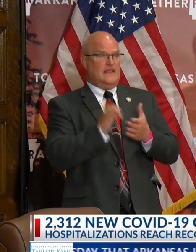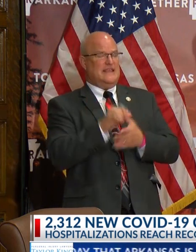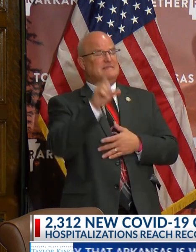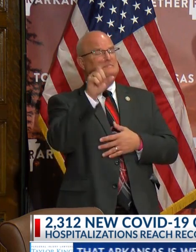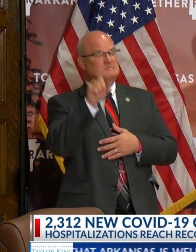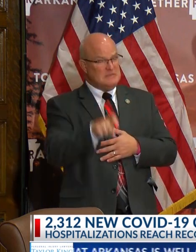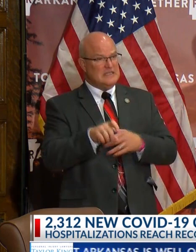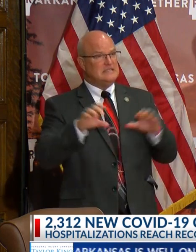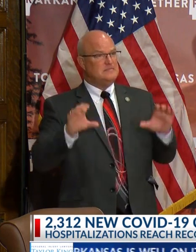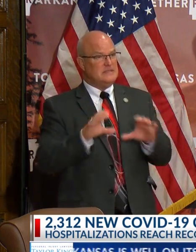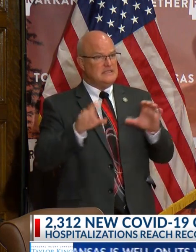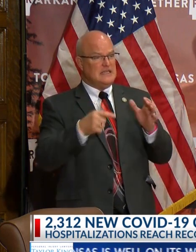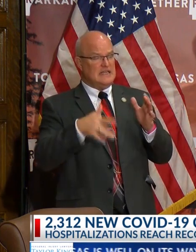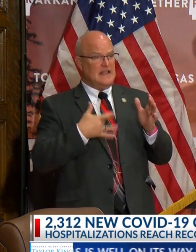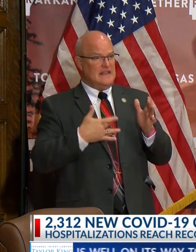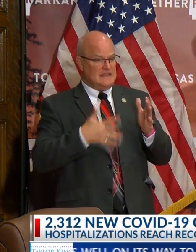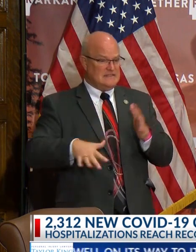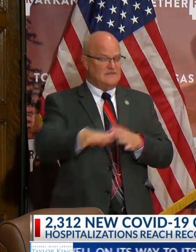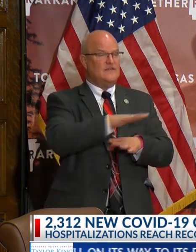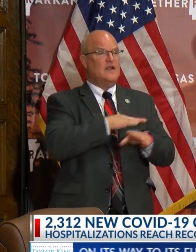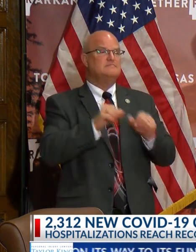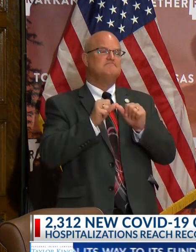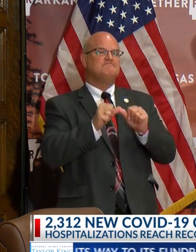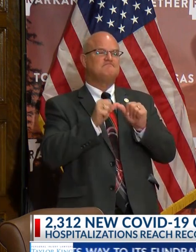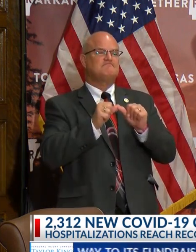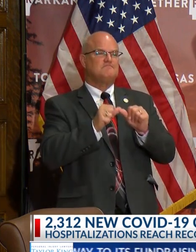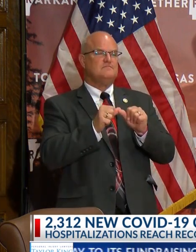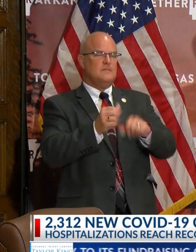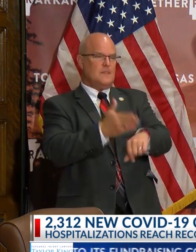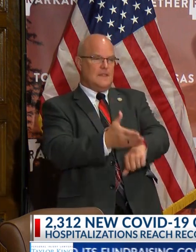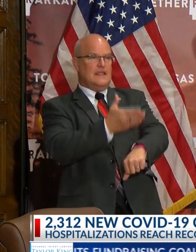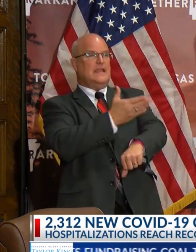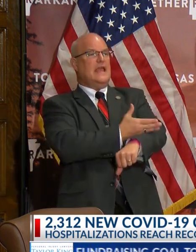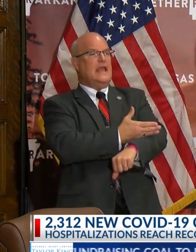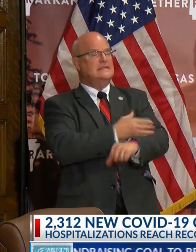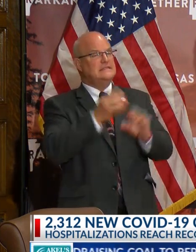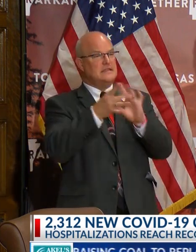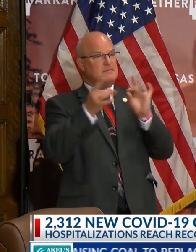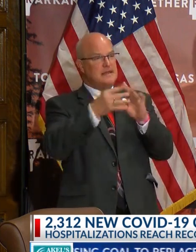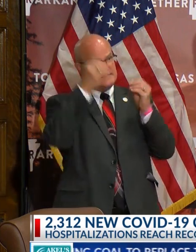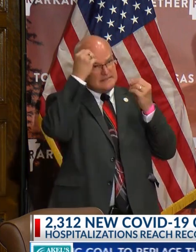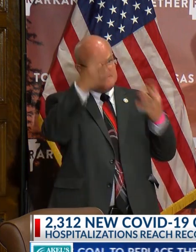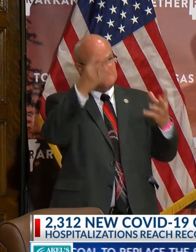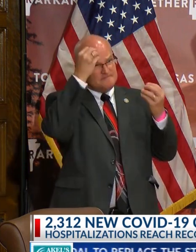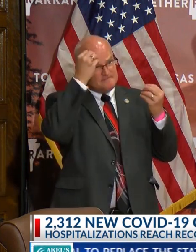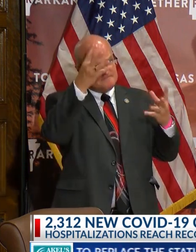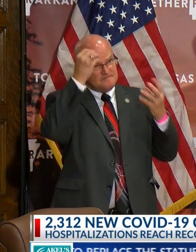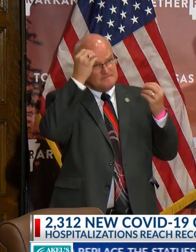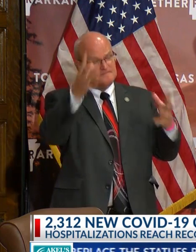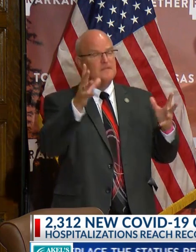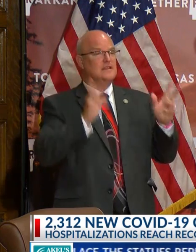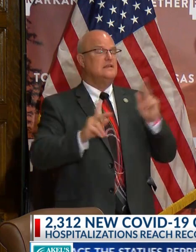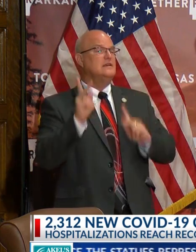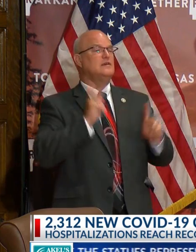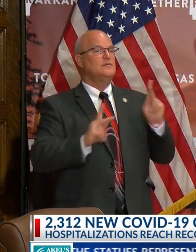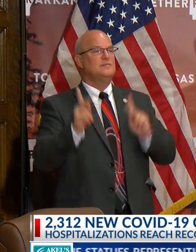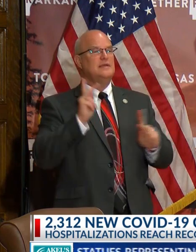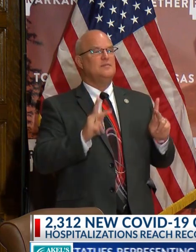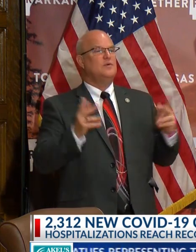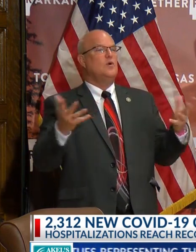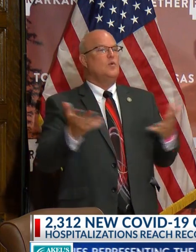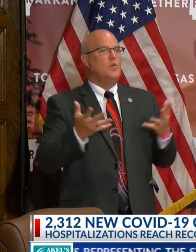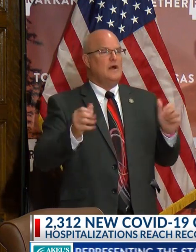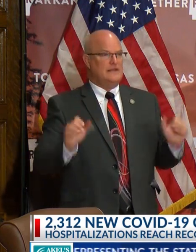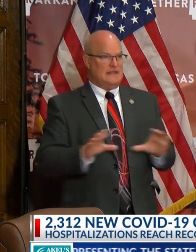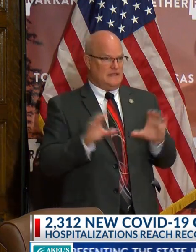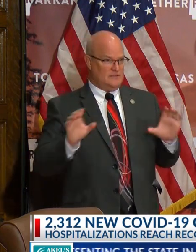has to be done in this environment, is continue and enhance the messaging to broad members of the public as to what